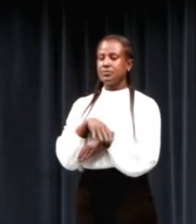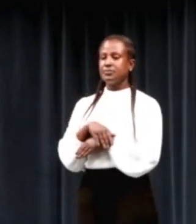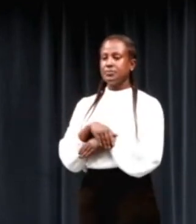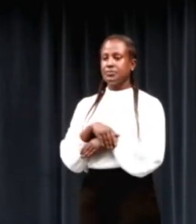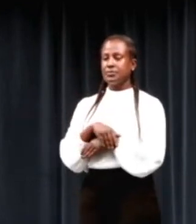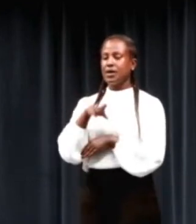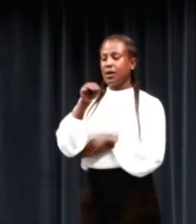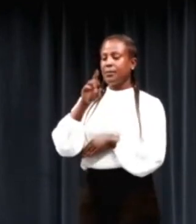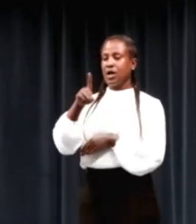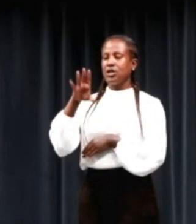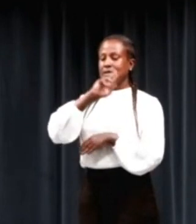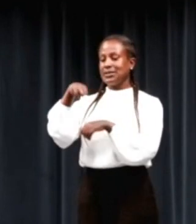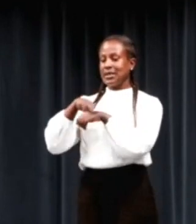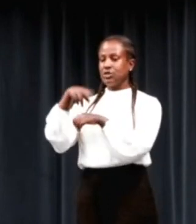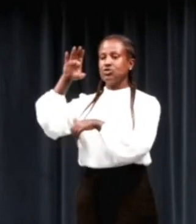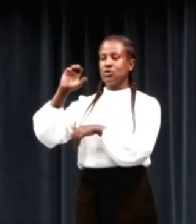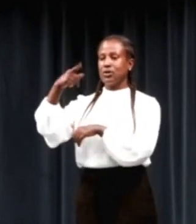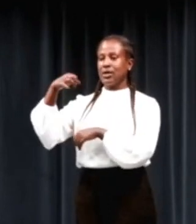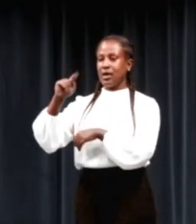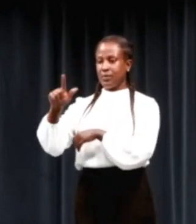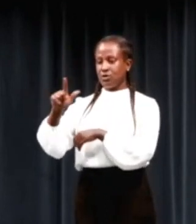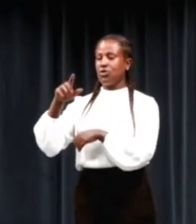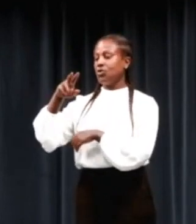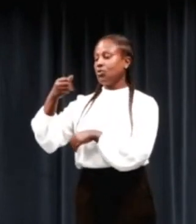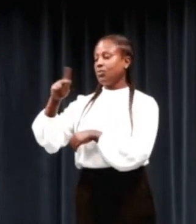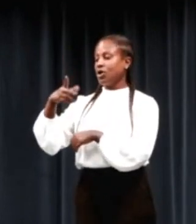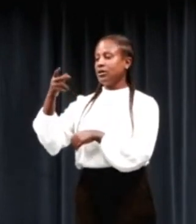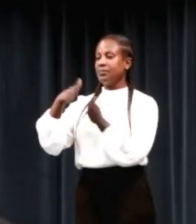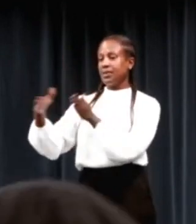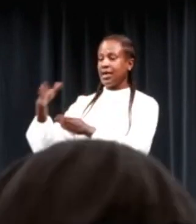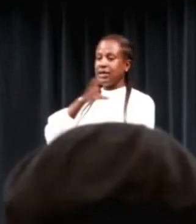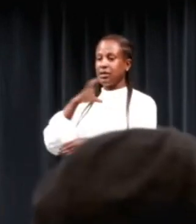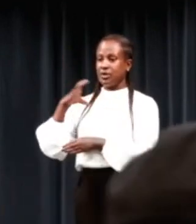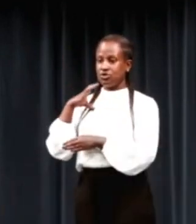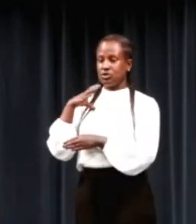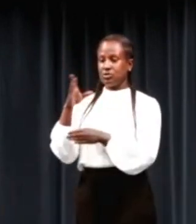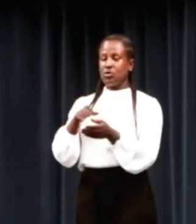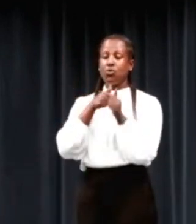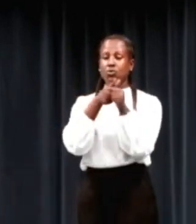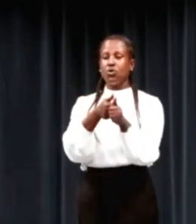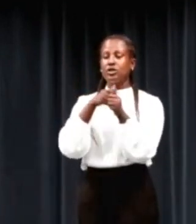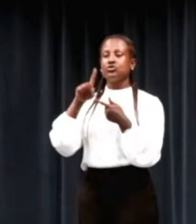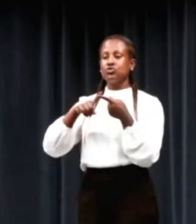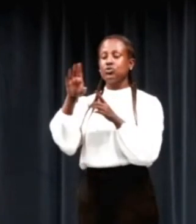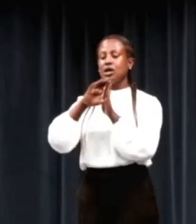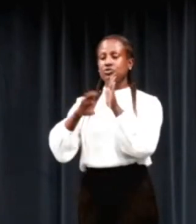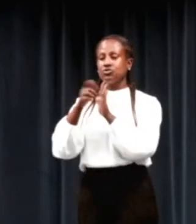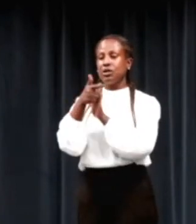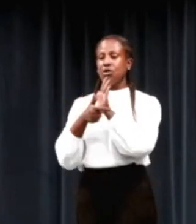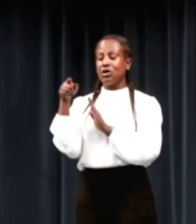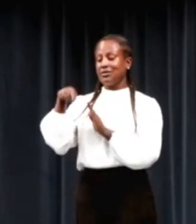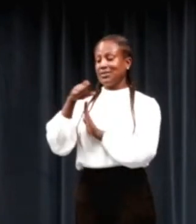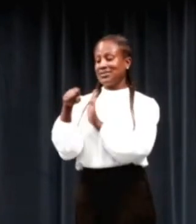and Planning Commission. Maryland National Capital Park and Planning Commission. According to the Constitution and laws of this state. According to the Constitution